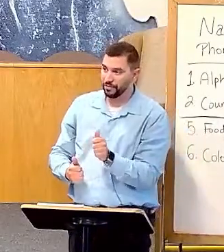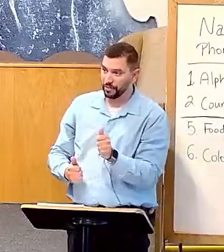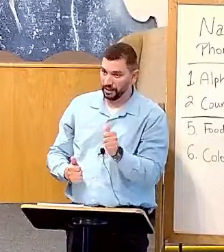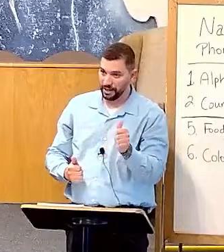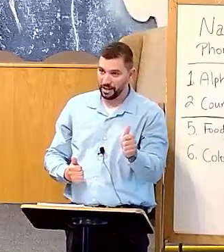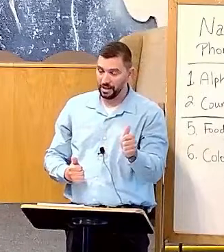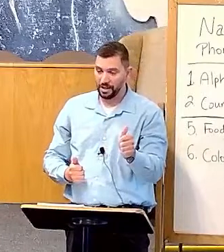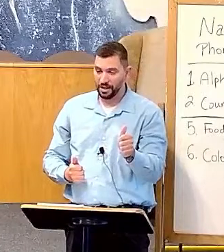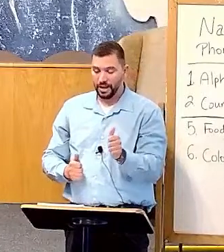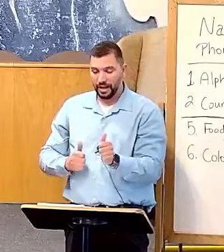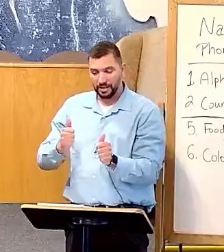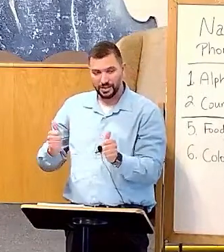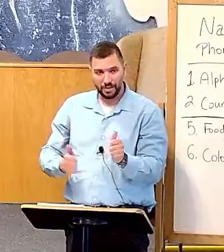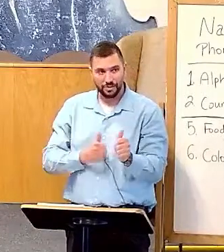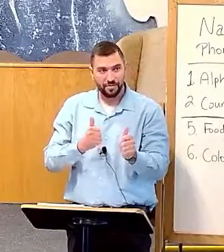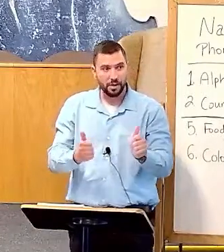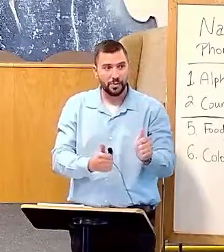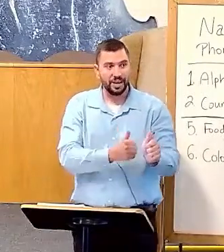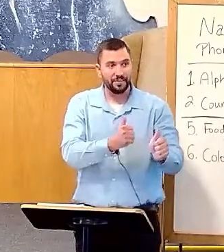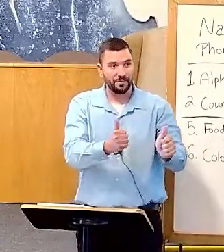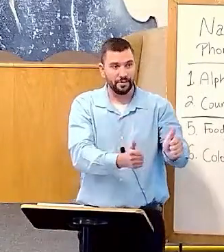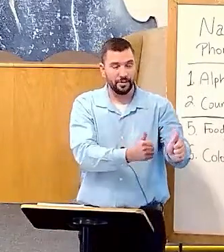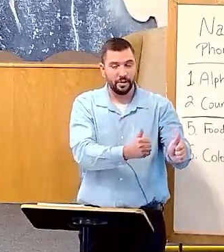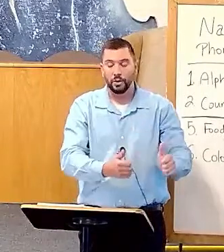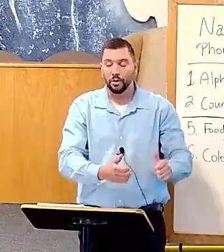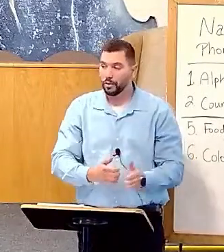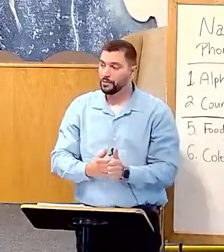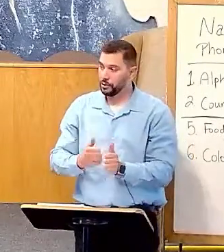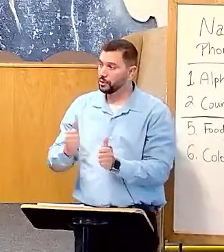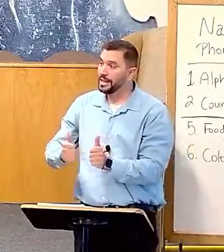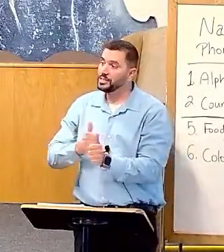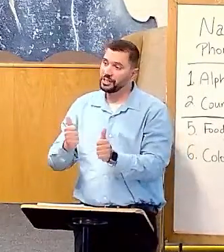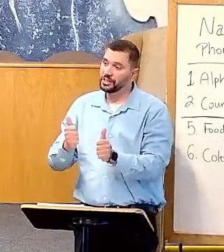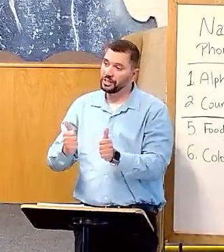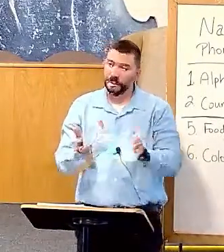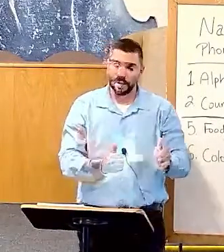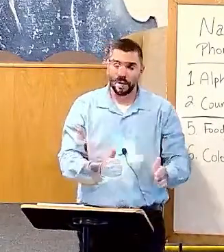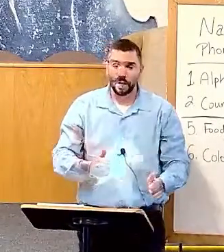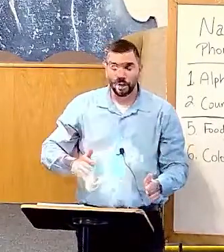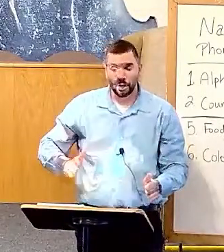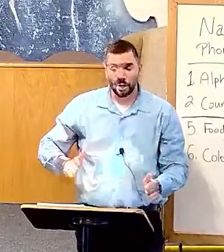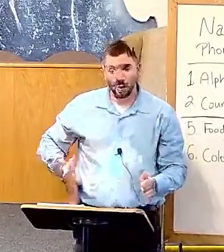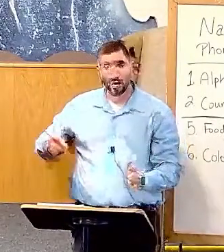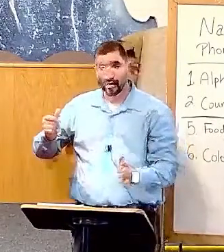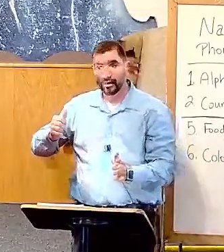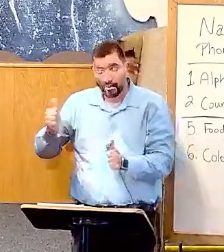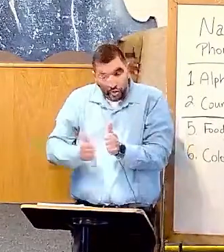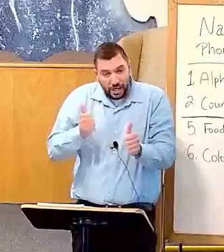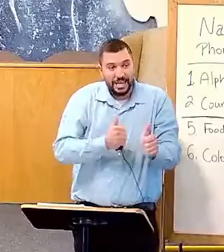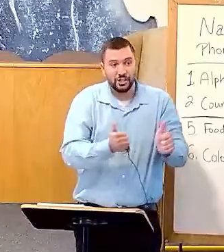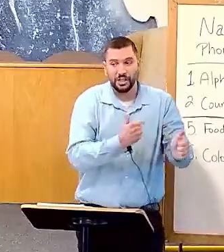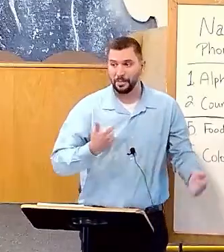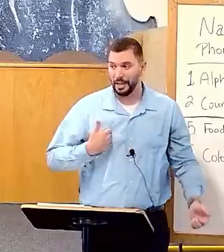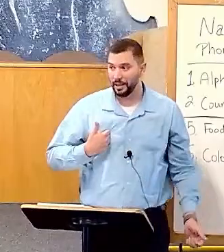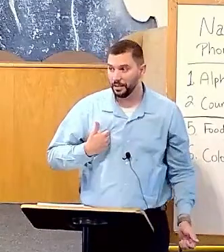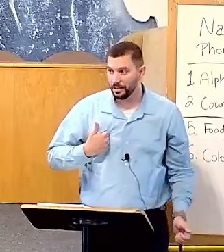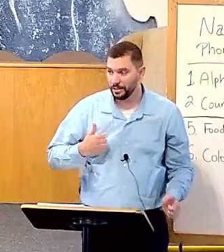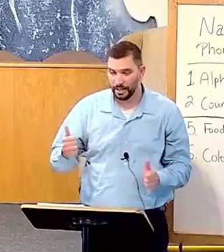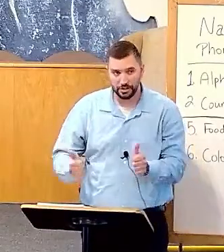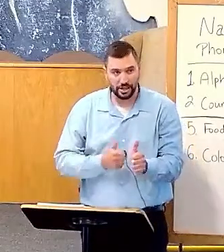leading and the second one's following after. Or if you're chasing somebody, the dog was chasing me, and so that's